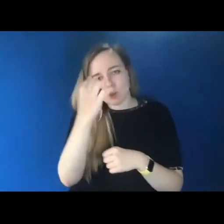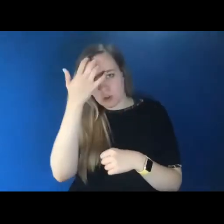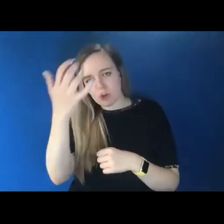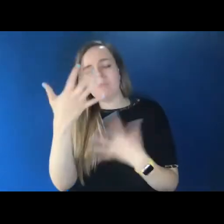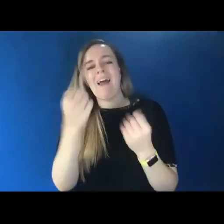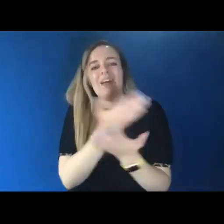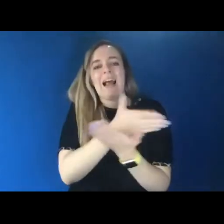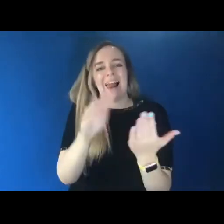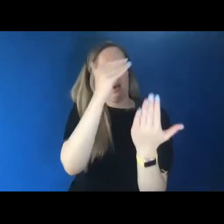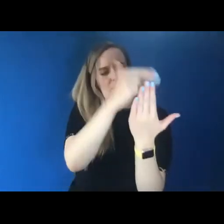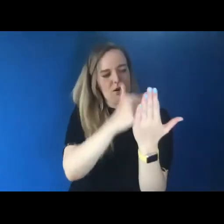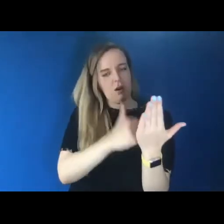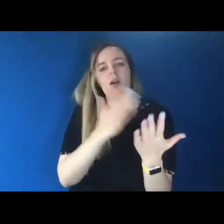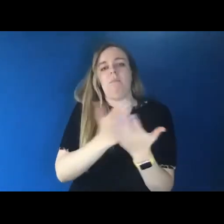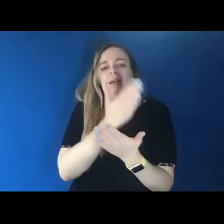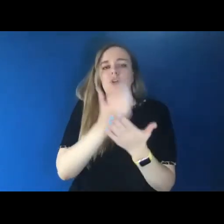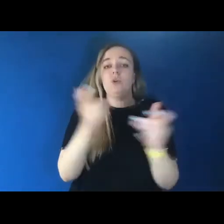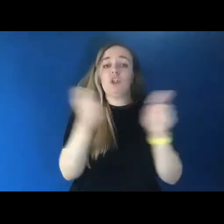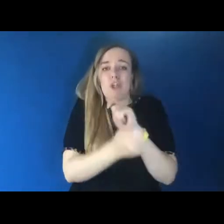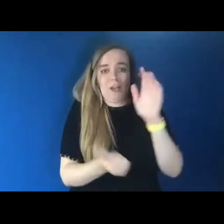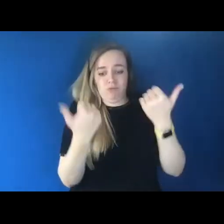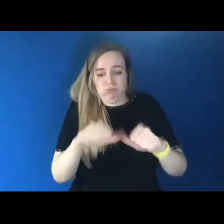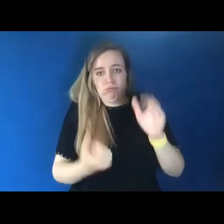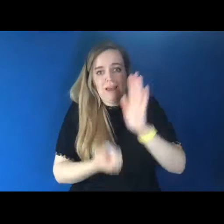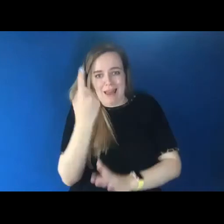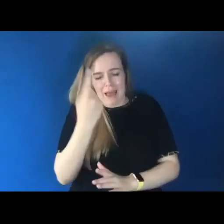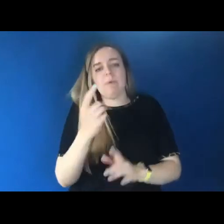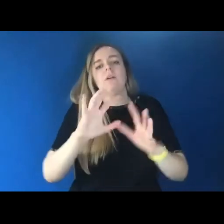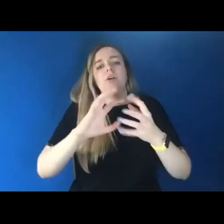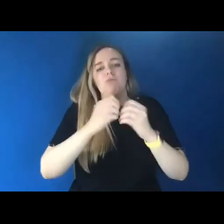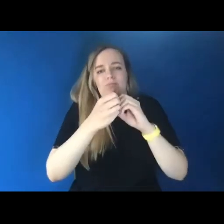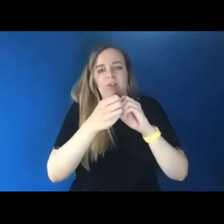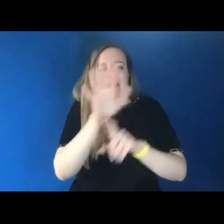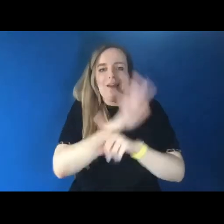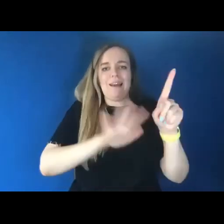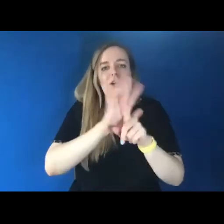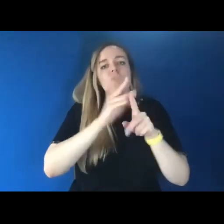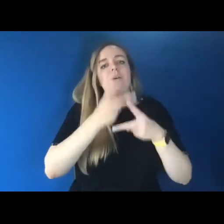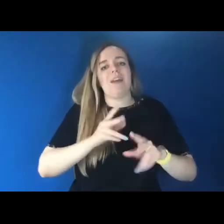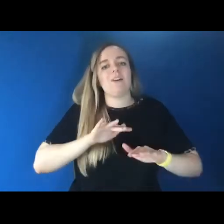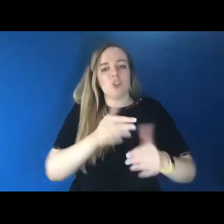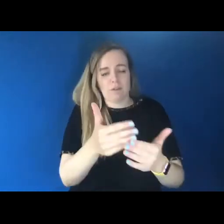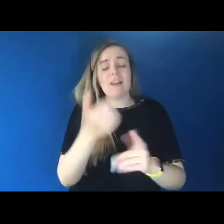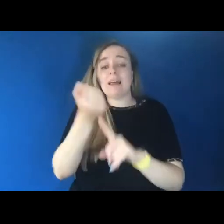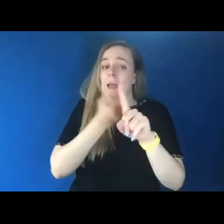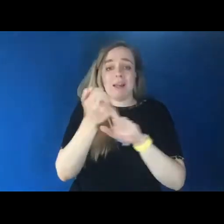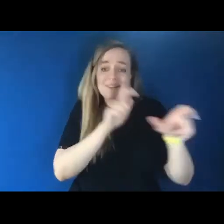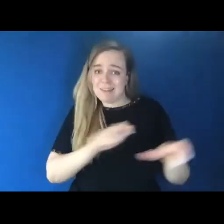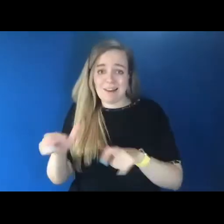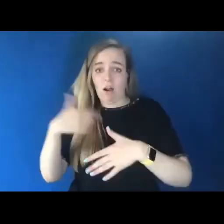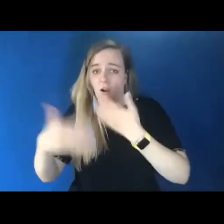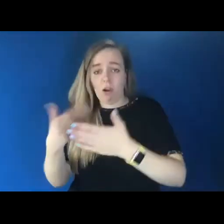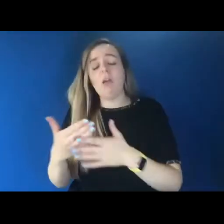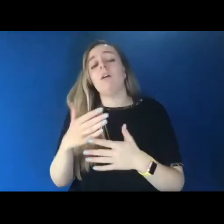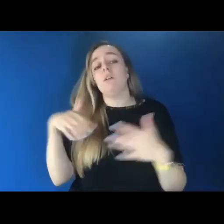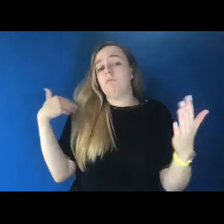to drive through the changes necessary to make a National Care Service work. The campaign is still ongoing, and so far we've